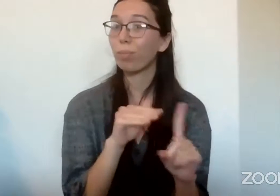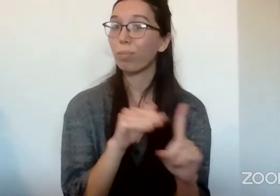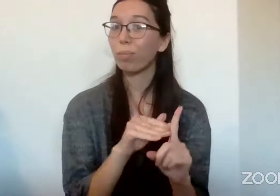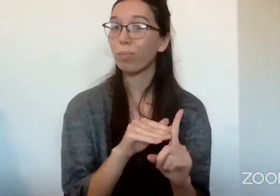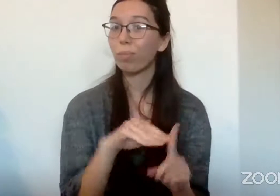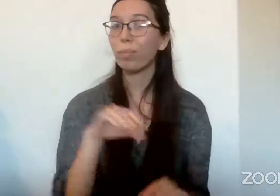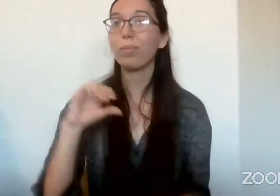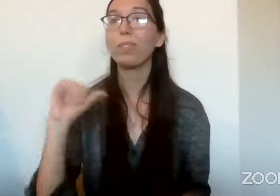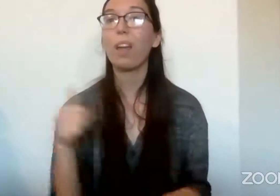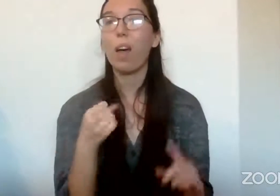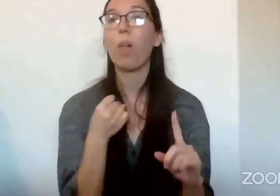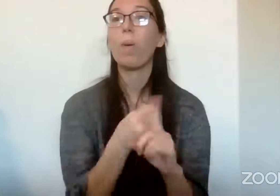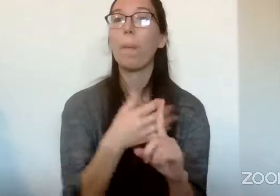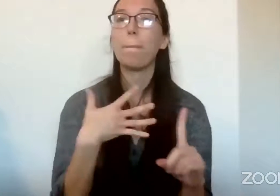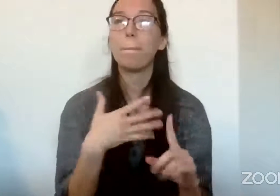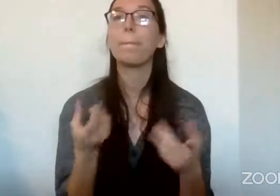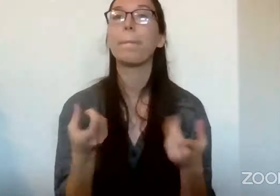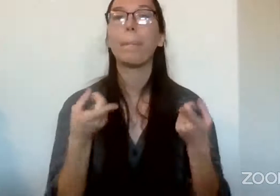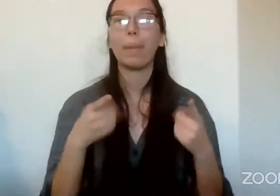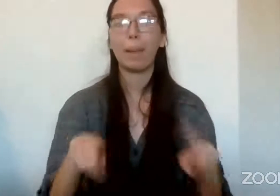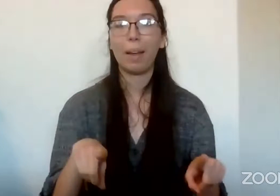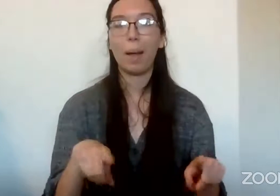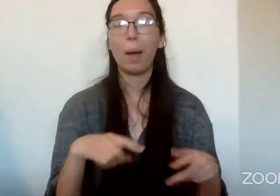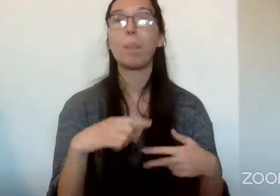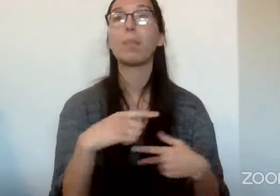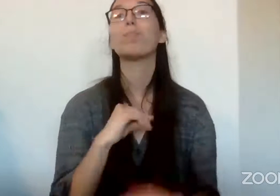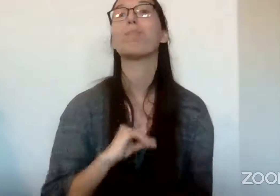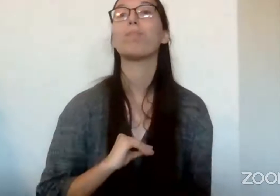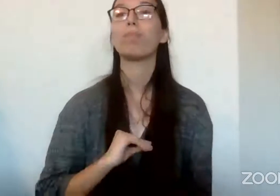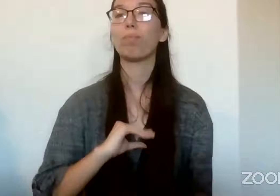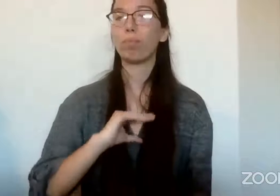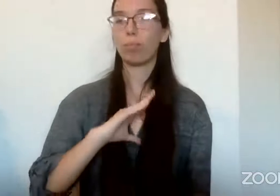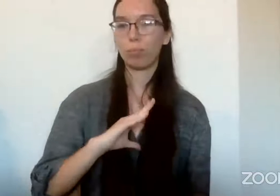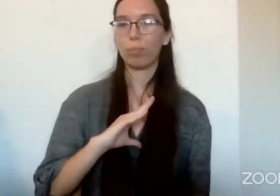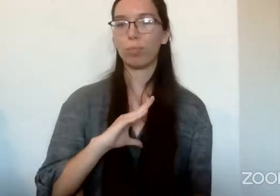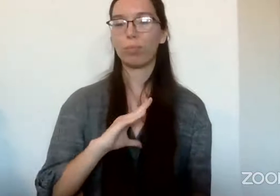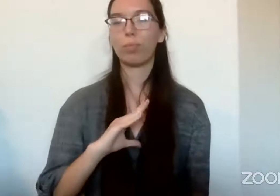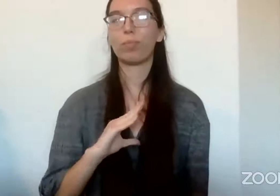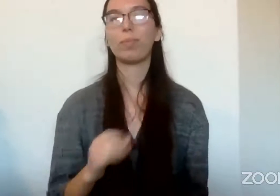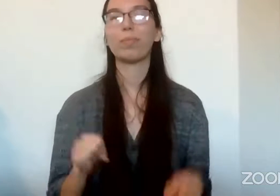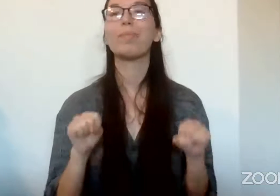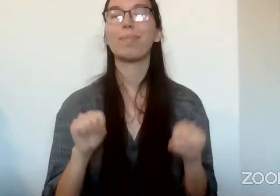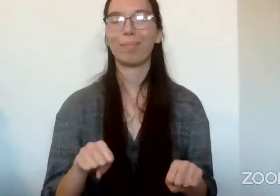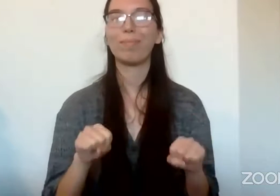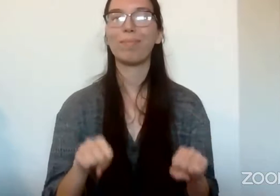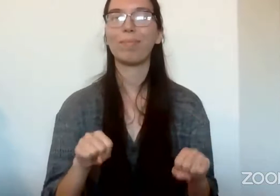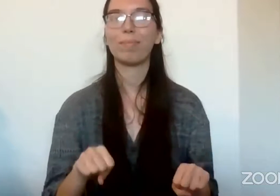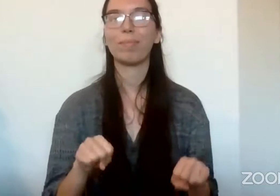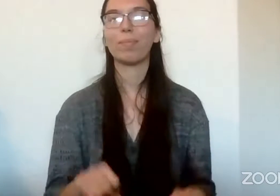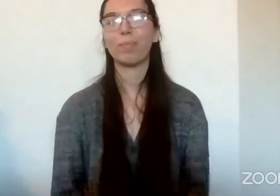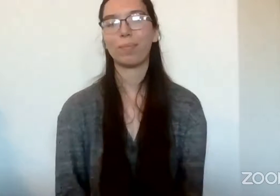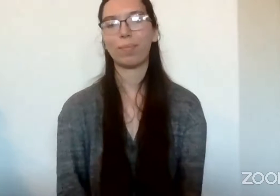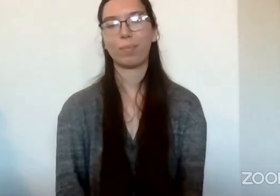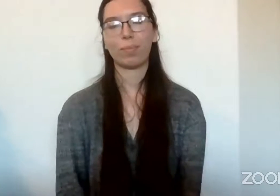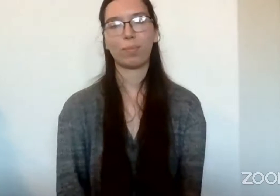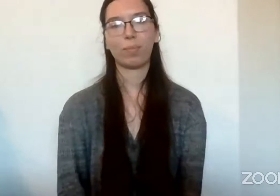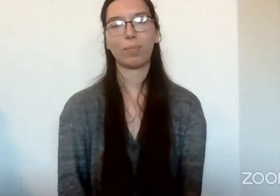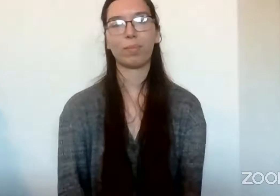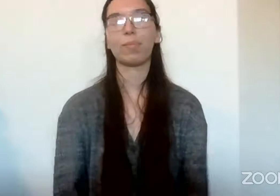a tiny thing we cannot see or taste or feel